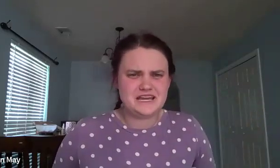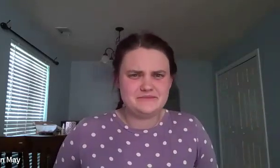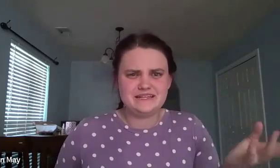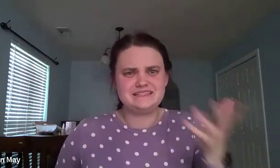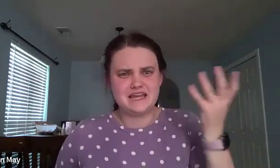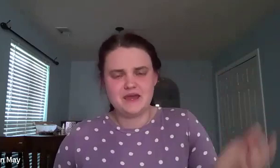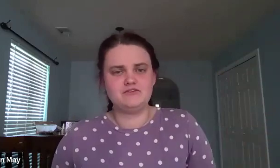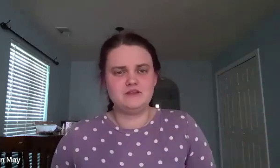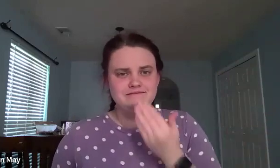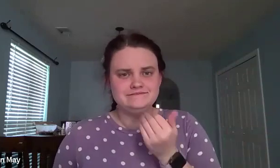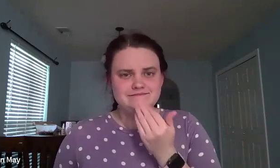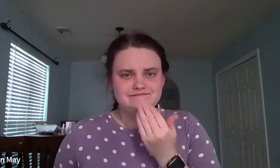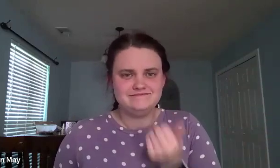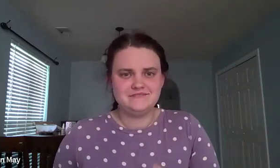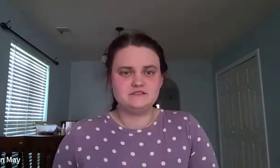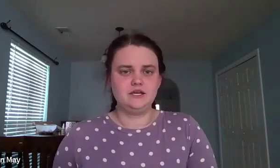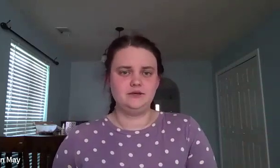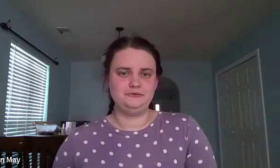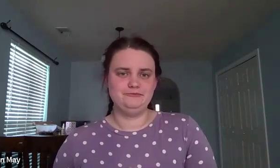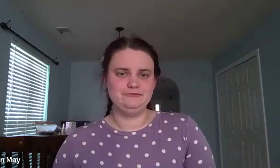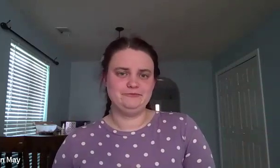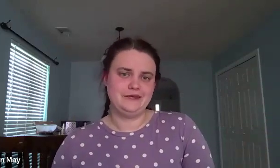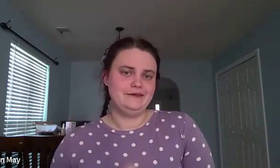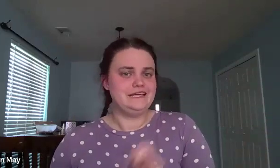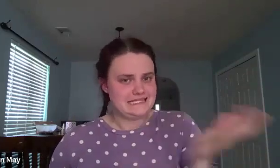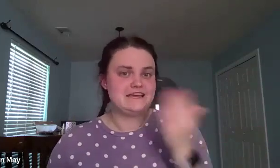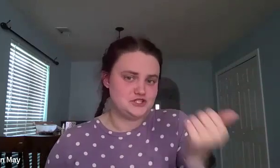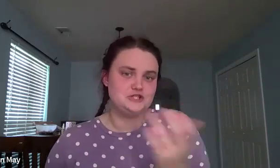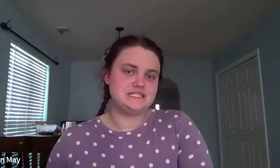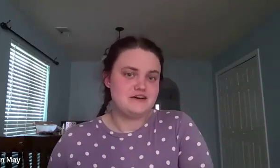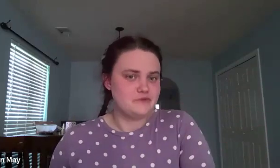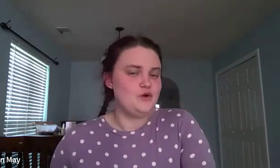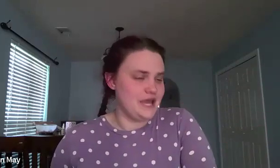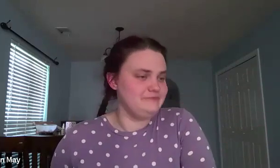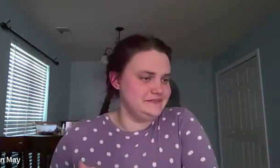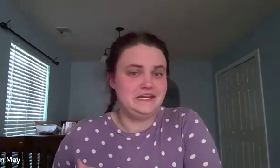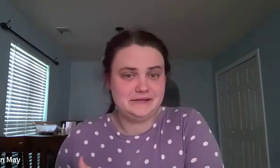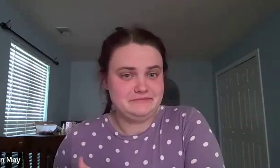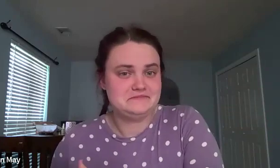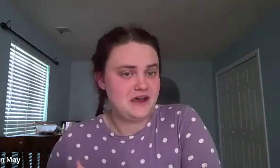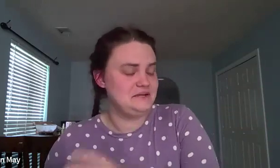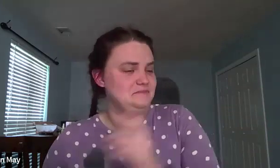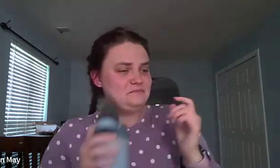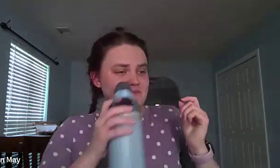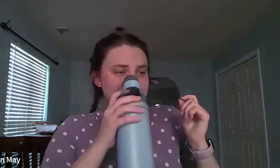for diabetes and diabetic? And they're like, I was like, oh, it's the sign for sugar itself. Okay, you get it. Got it.